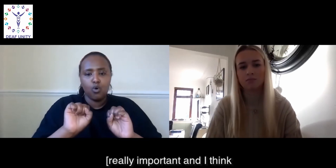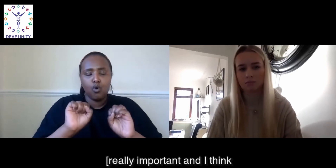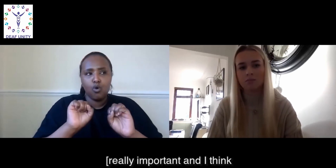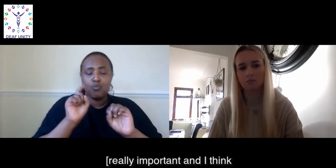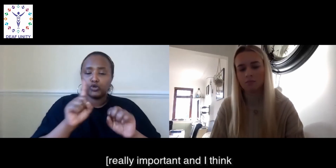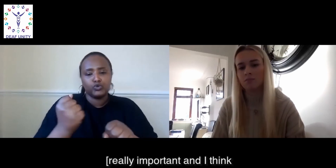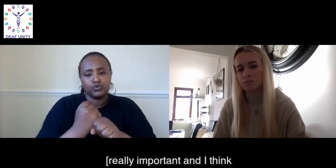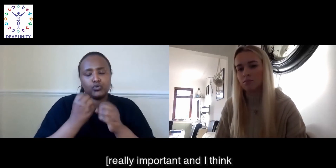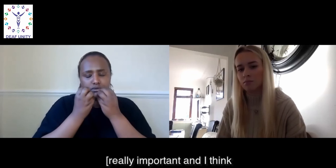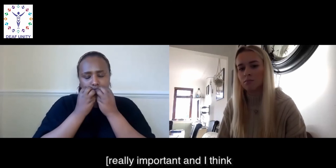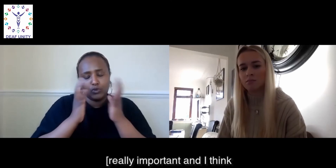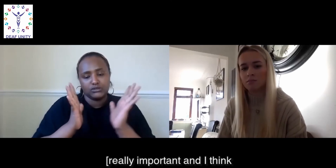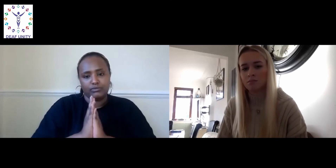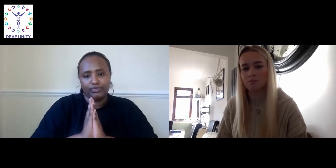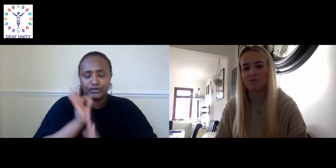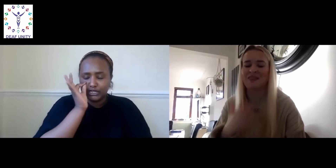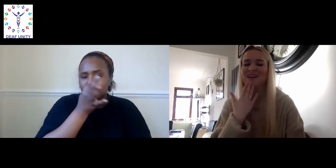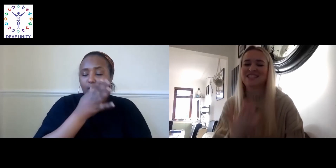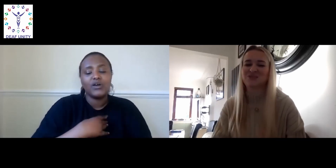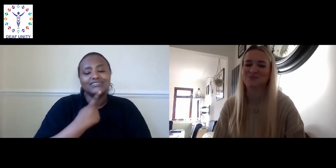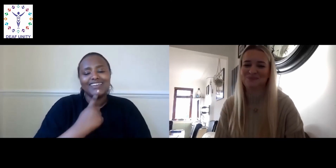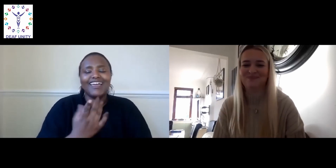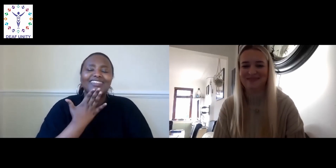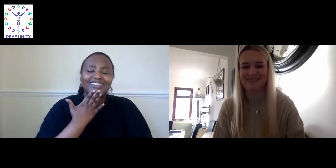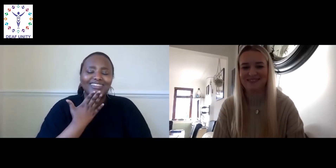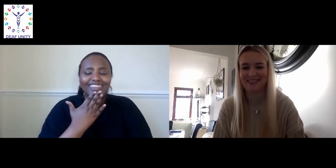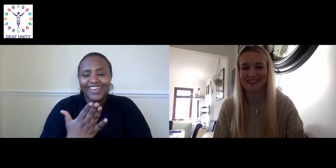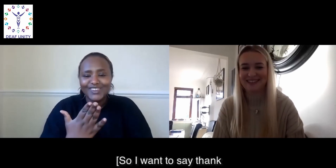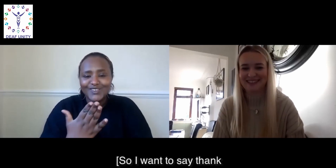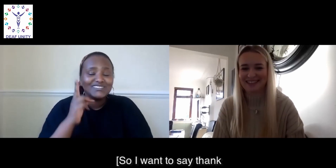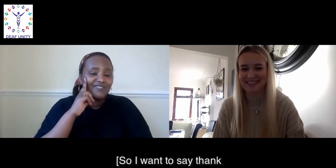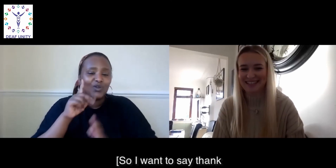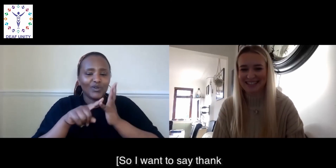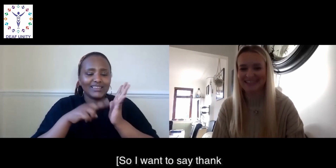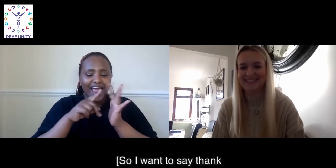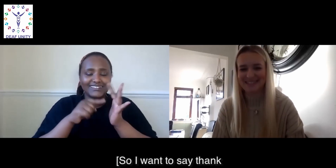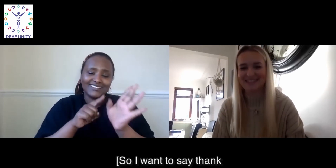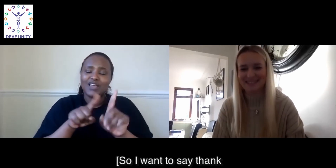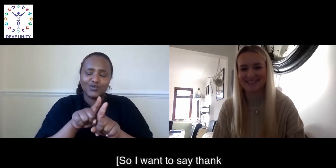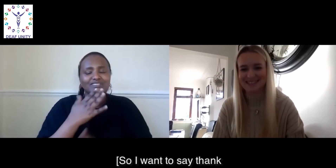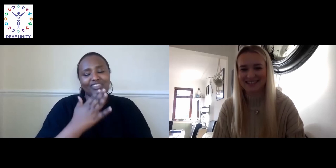do beautifully. Oh, thank you. So I want to say thank you, and Deaf